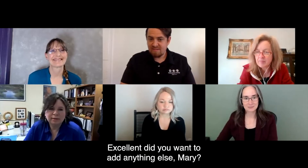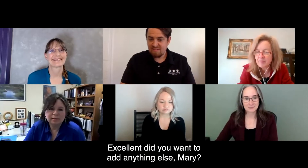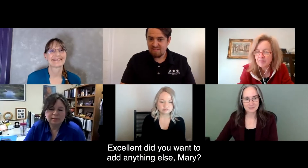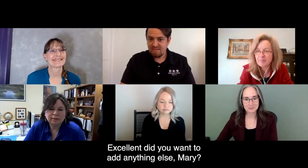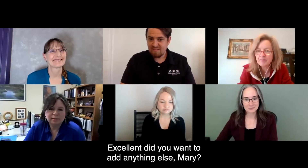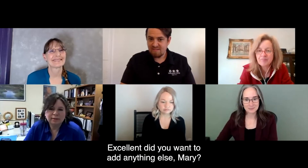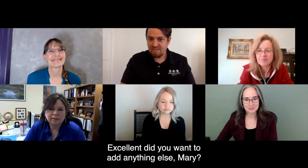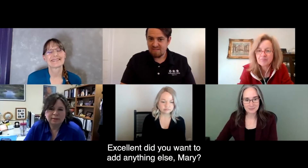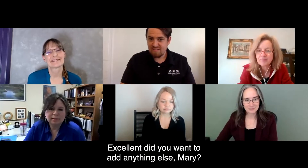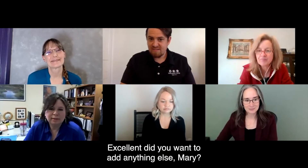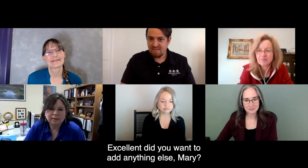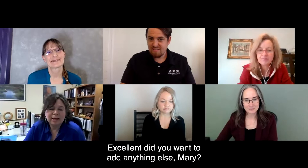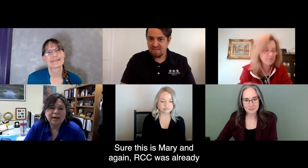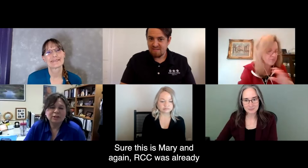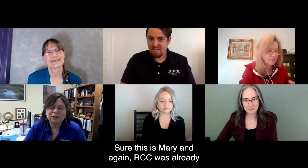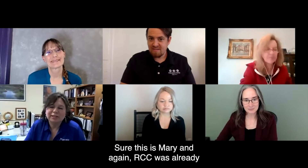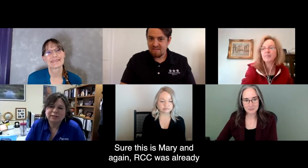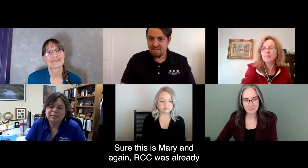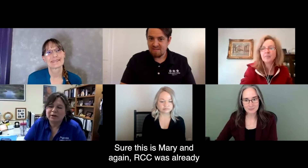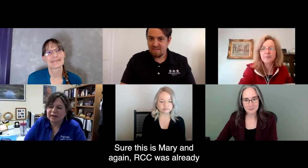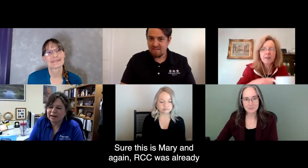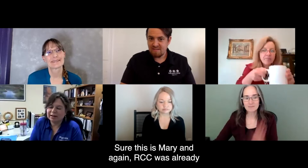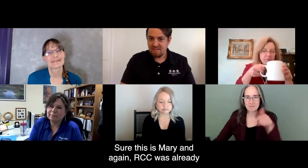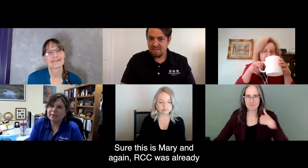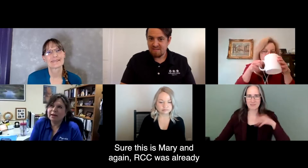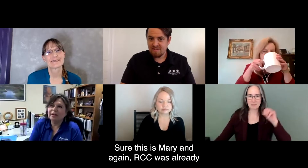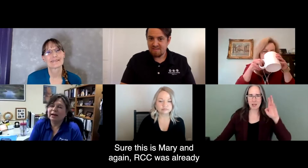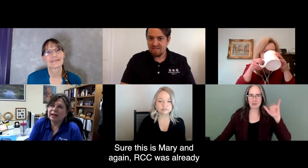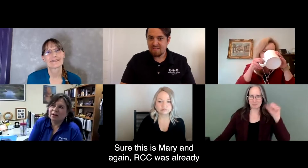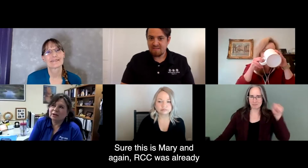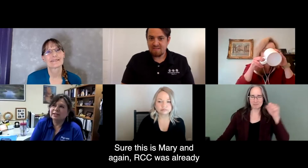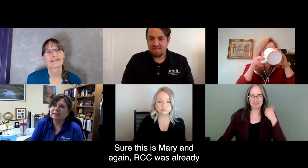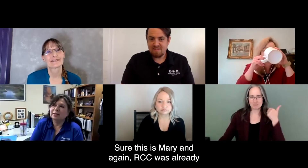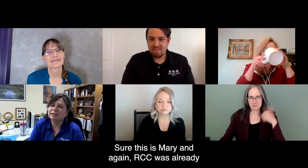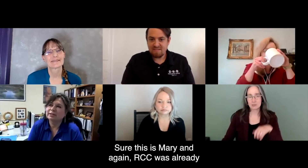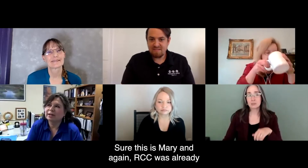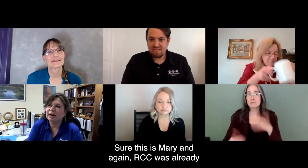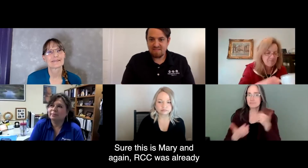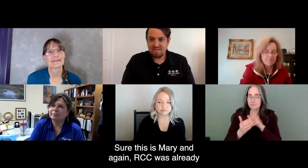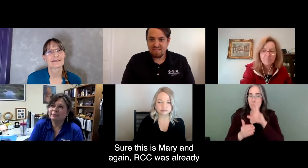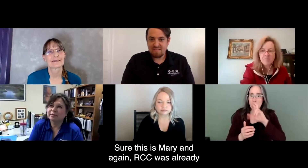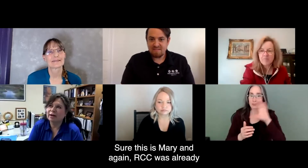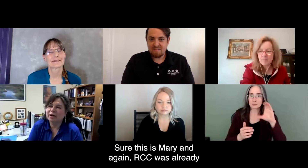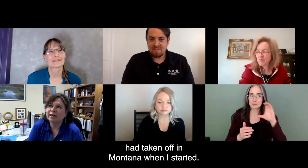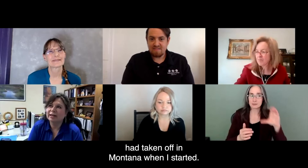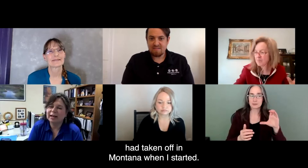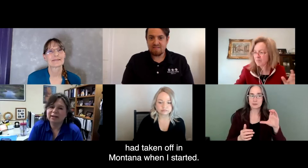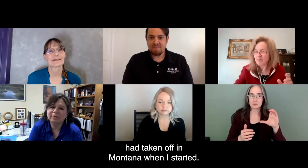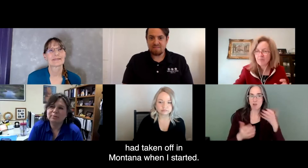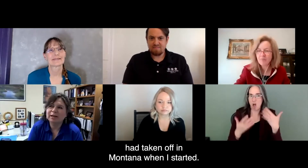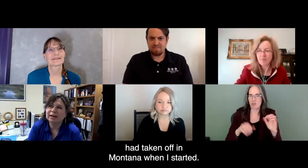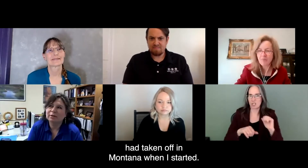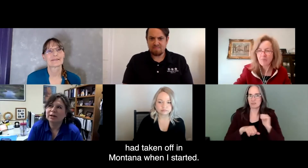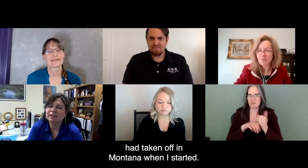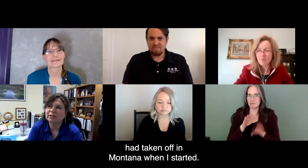Excellent. Did you want to add anything else, Mary? Sure, this is Mary. And again, RCC was already had taken off